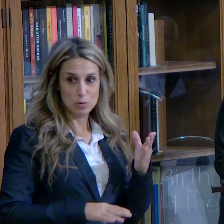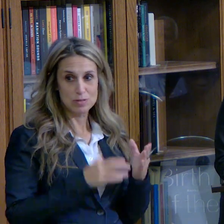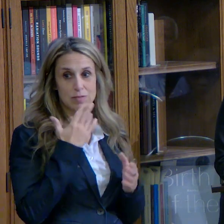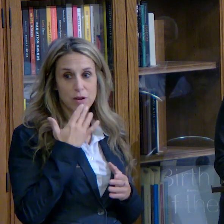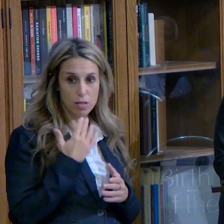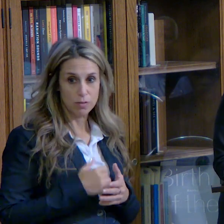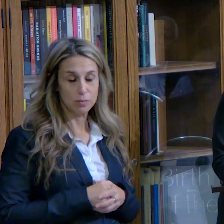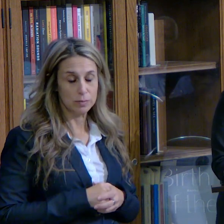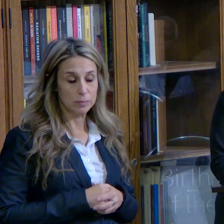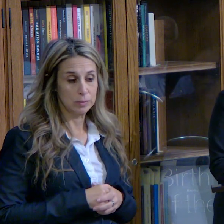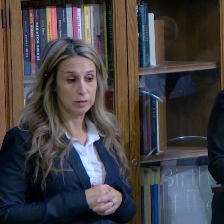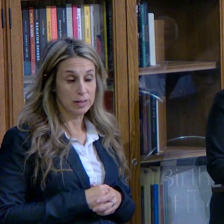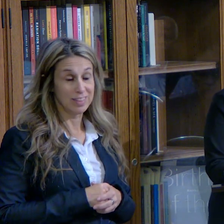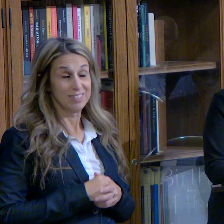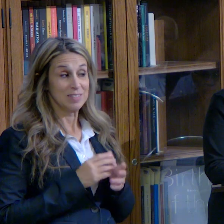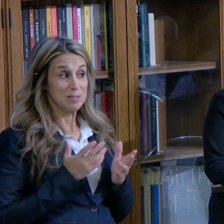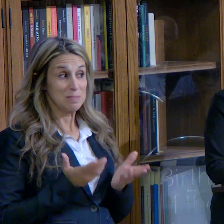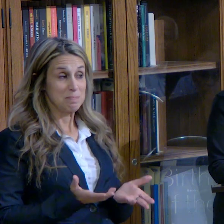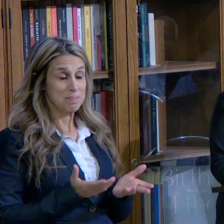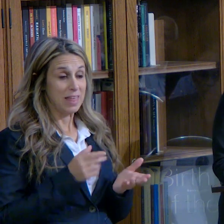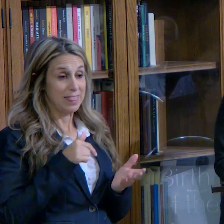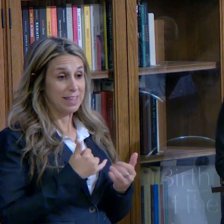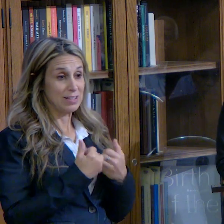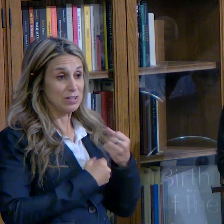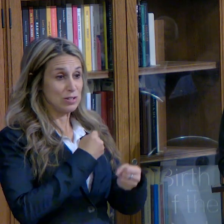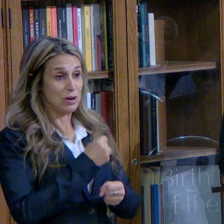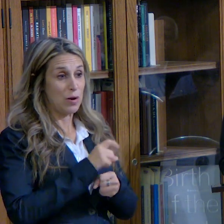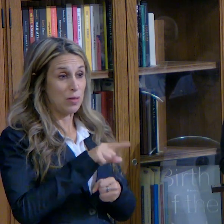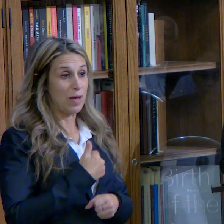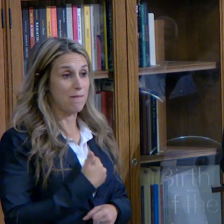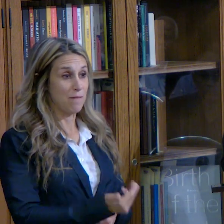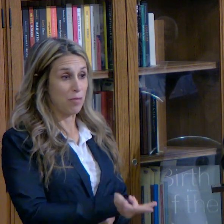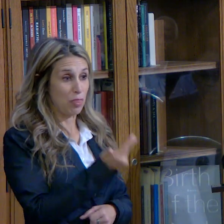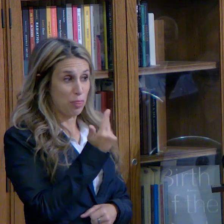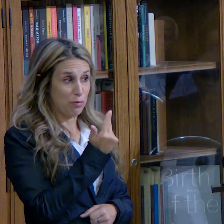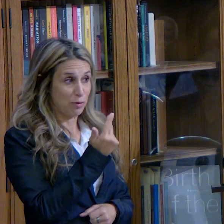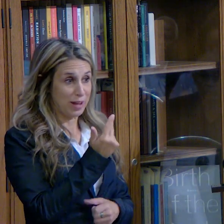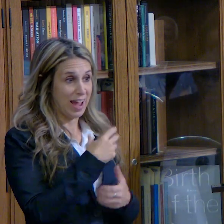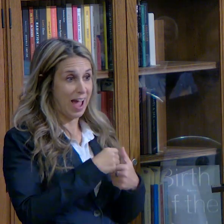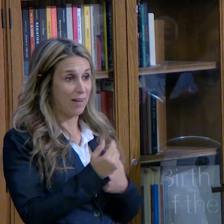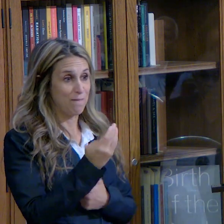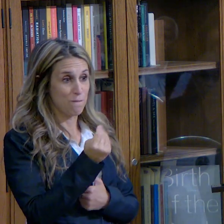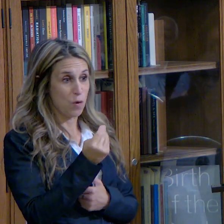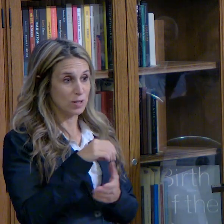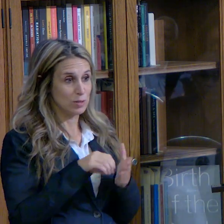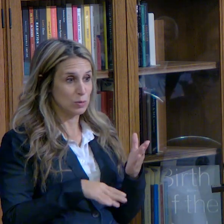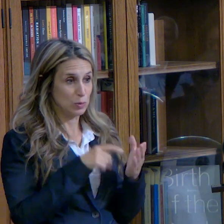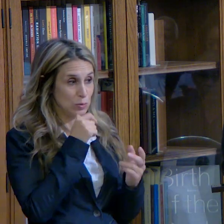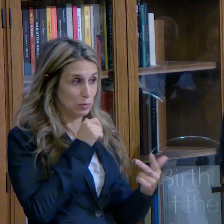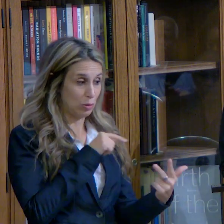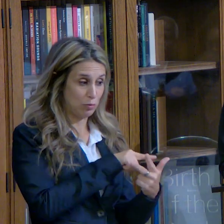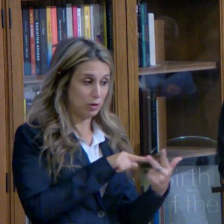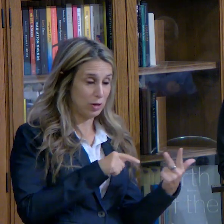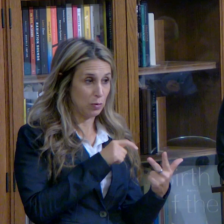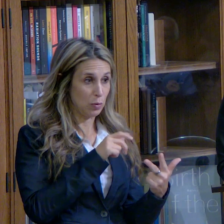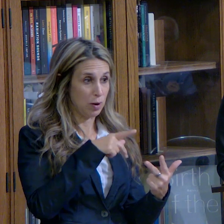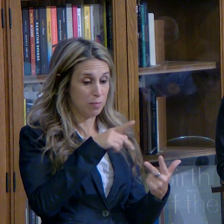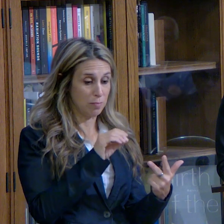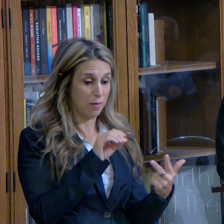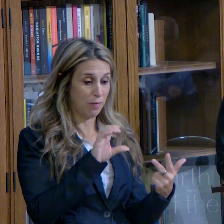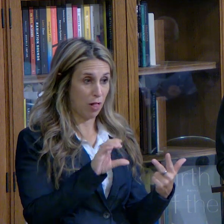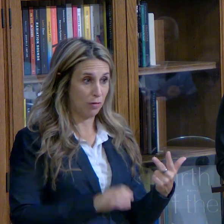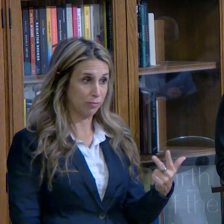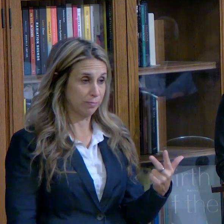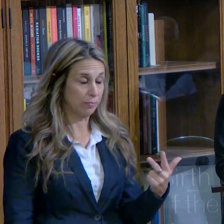of color in fact this year I only have three out of my 14 students who are students of